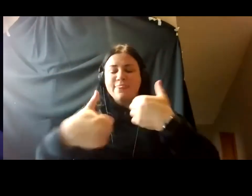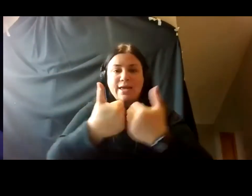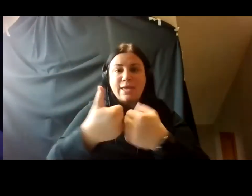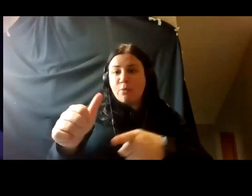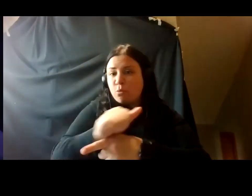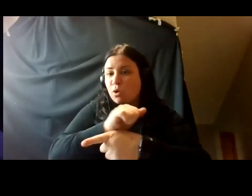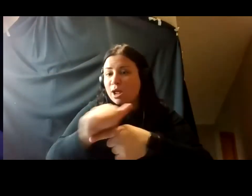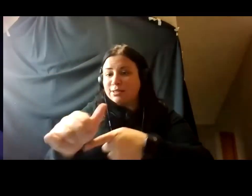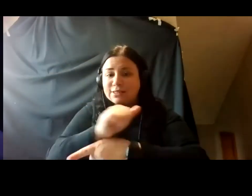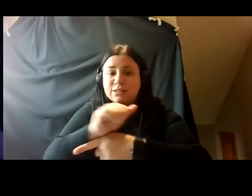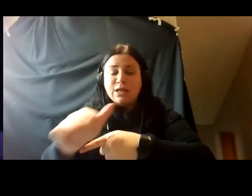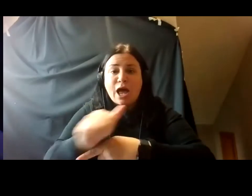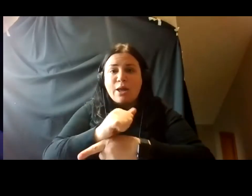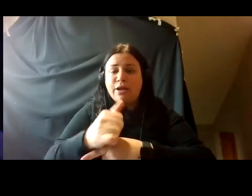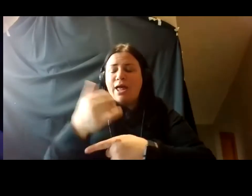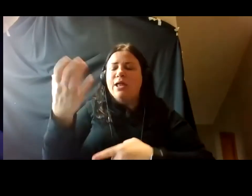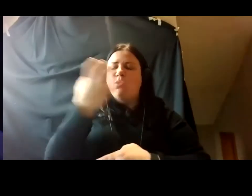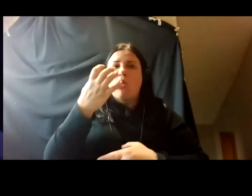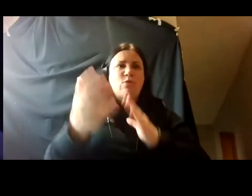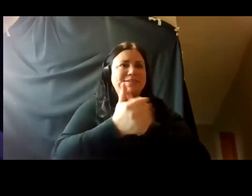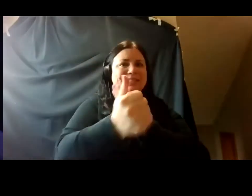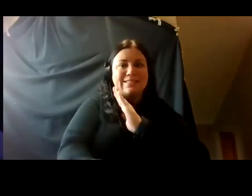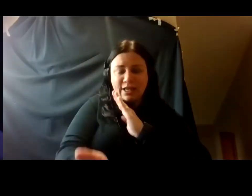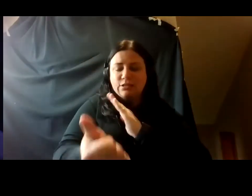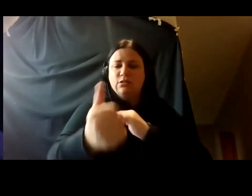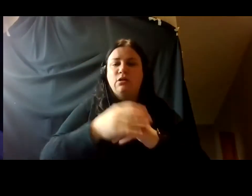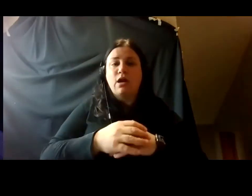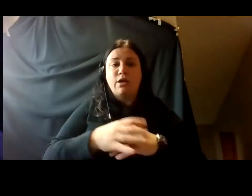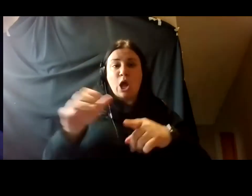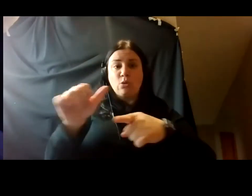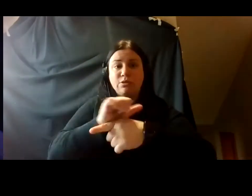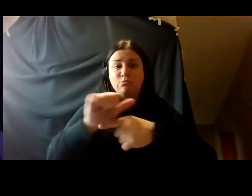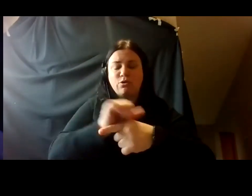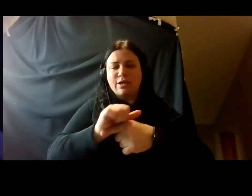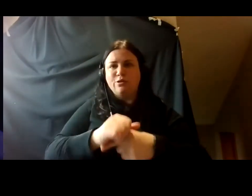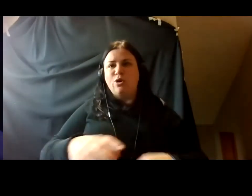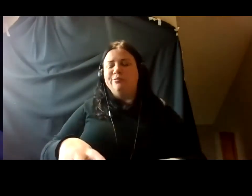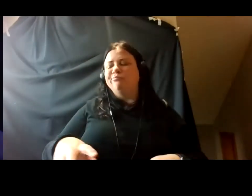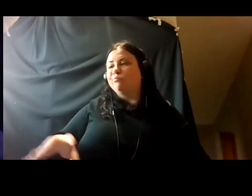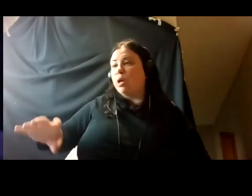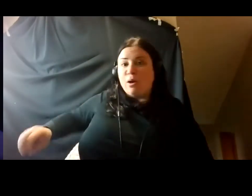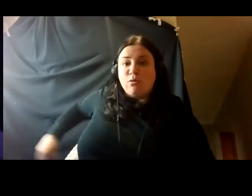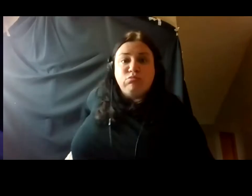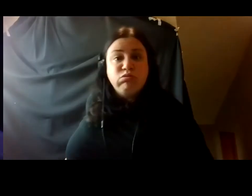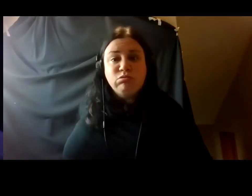was hitting that shot 9 times out of 10. And then I started practicing behind the back, under the legs, off the wall shots. I